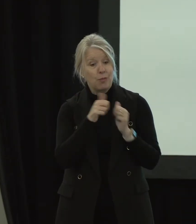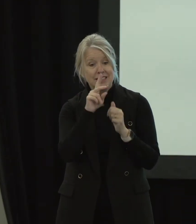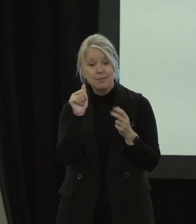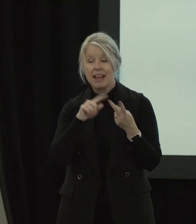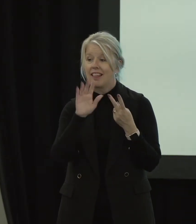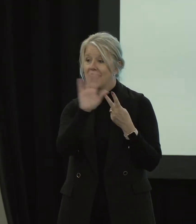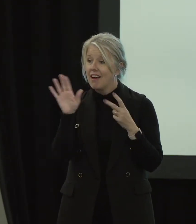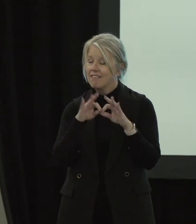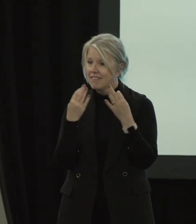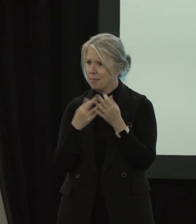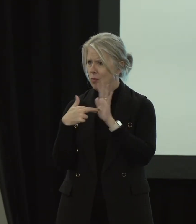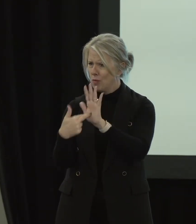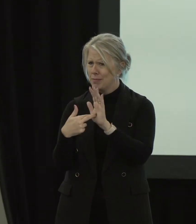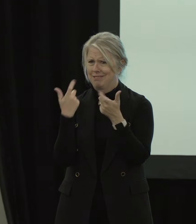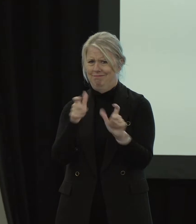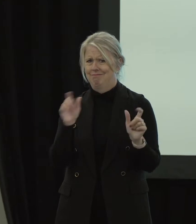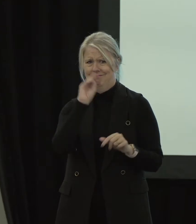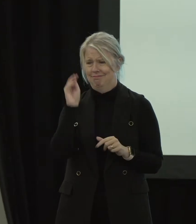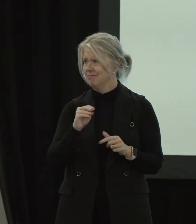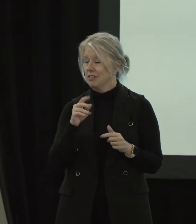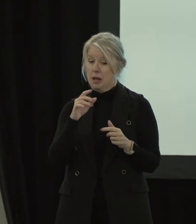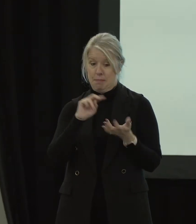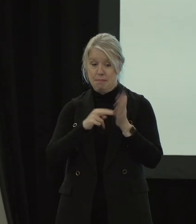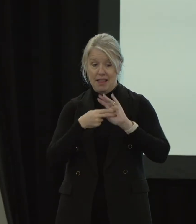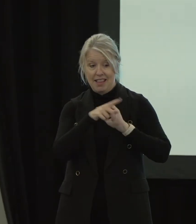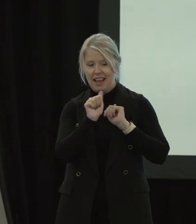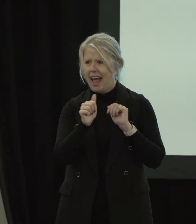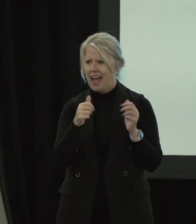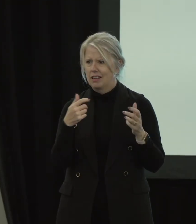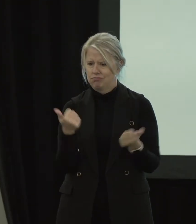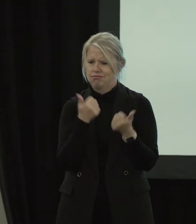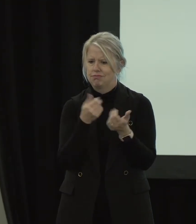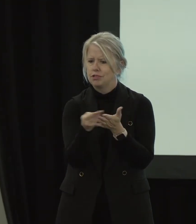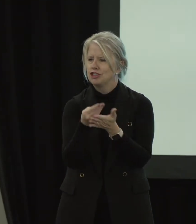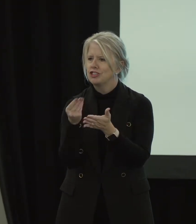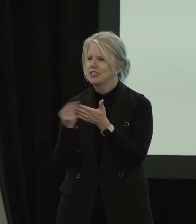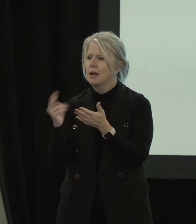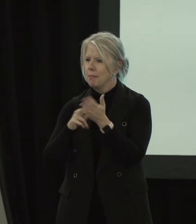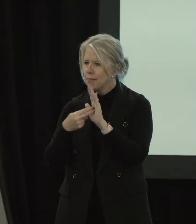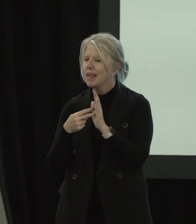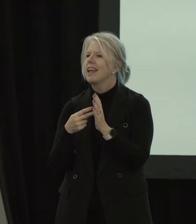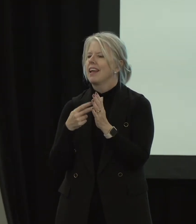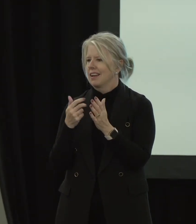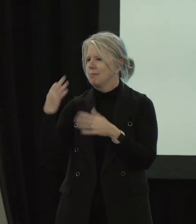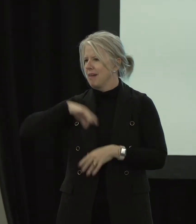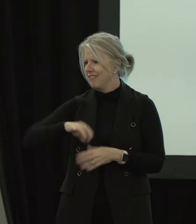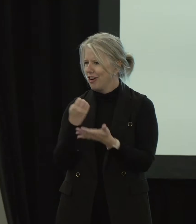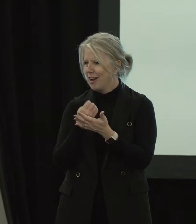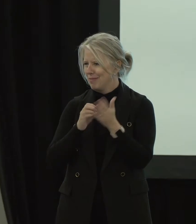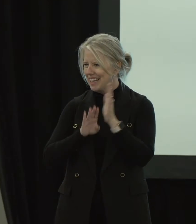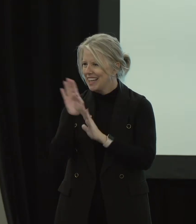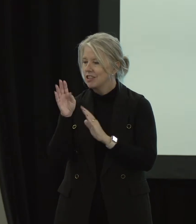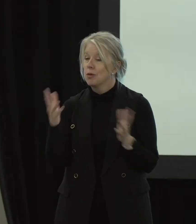families also represent significant purchasing power in the Canadian economy. Improving workplace accessibility